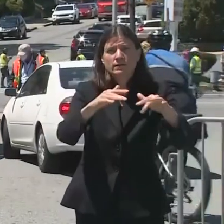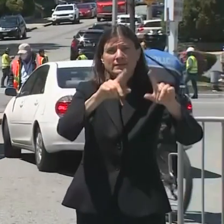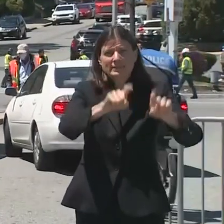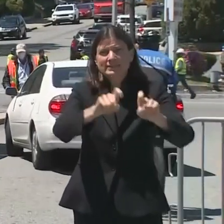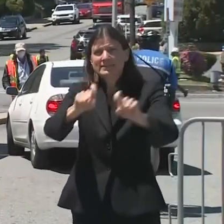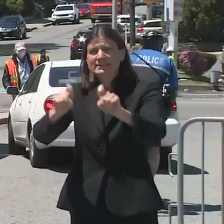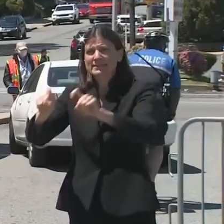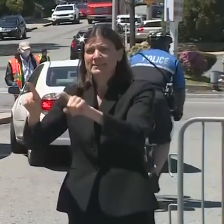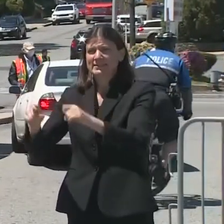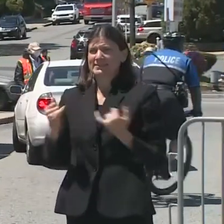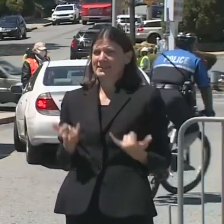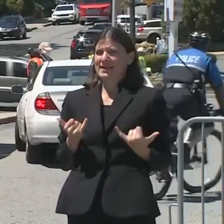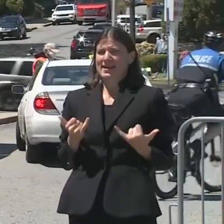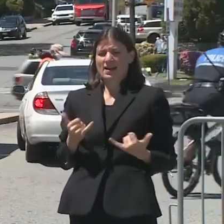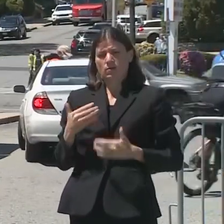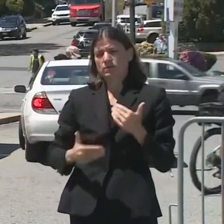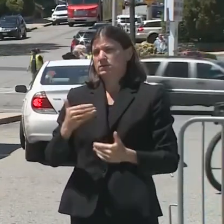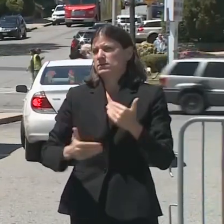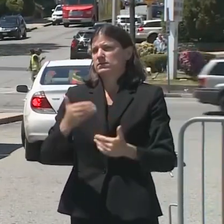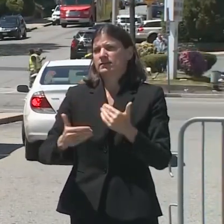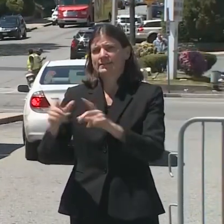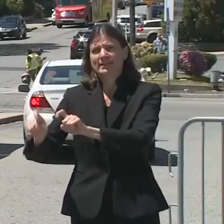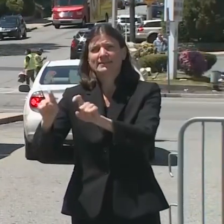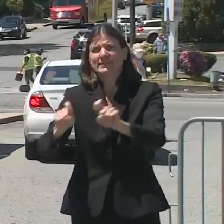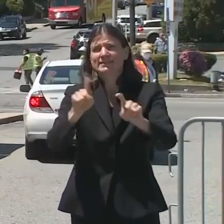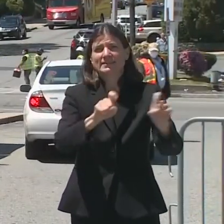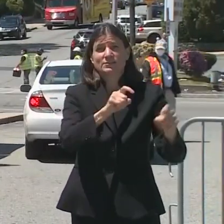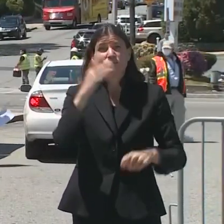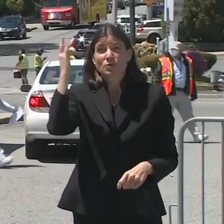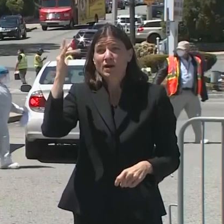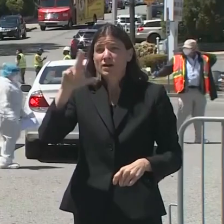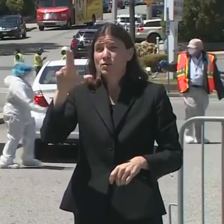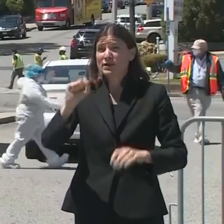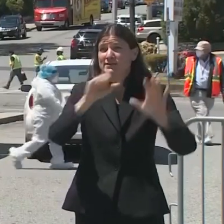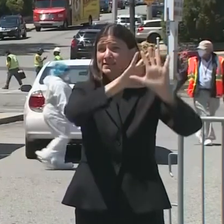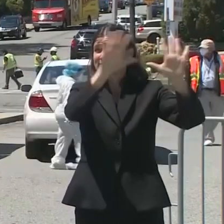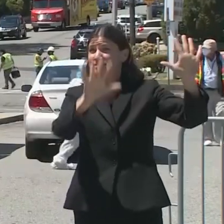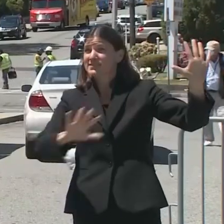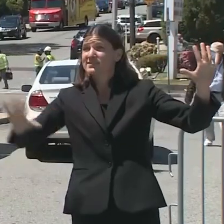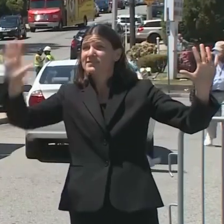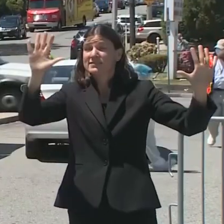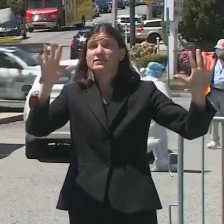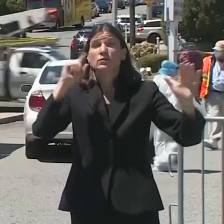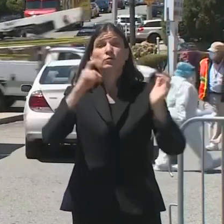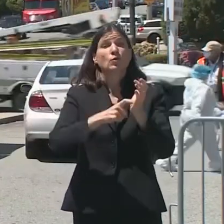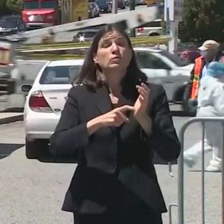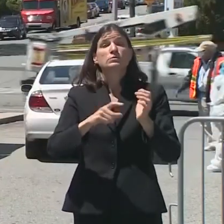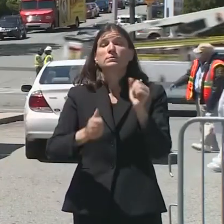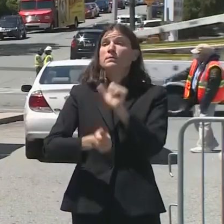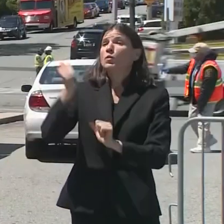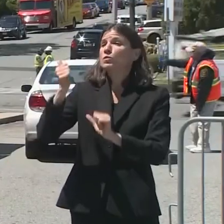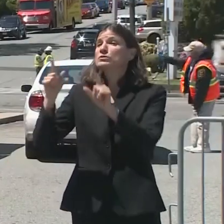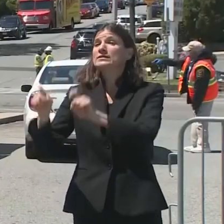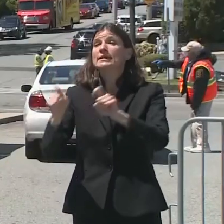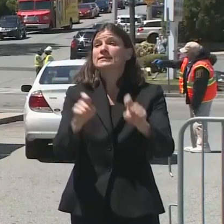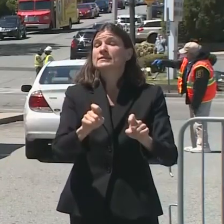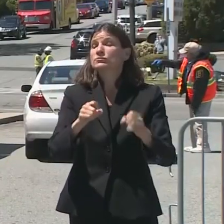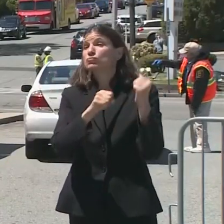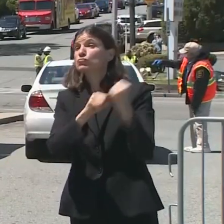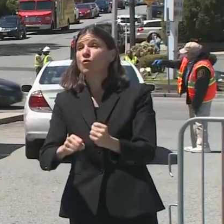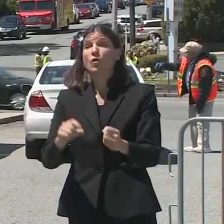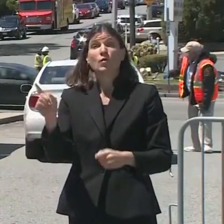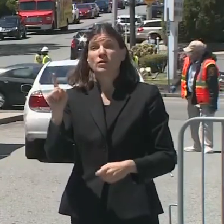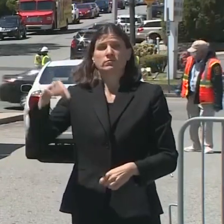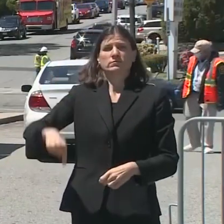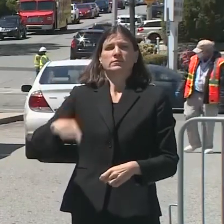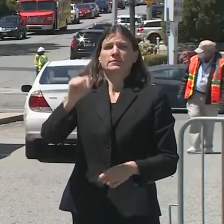capacity, and we now are at one of the top per capita testing rates in the country. In fact, if Massachusetts was a country, we